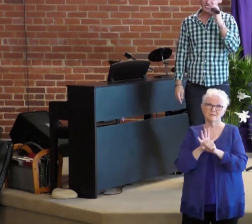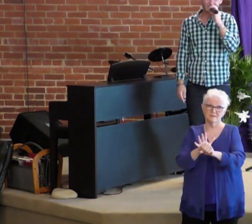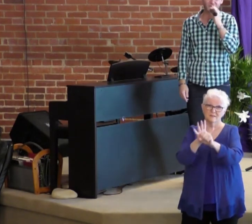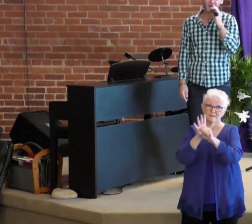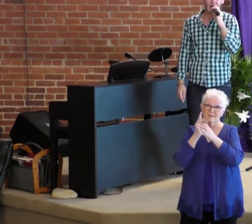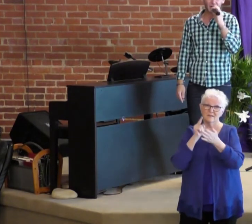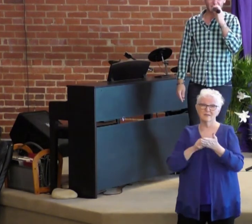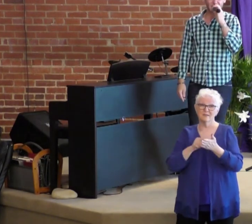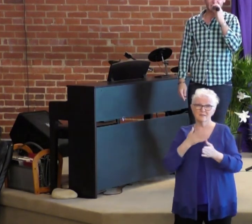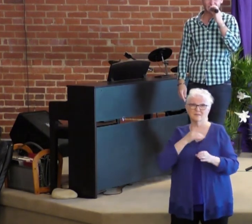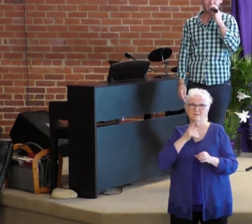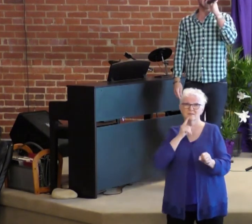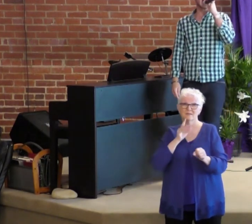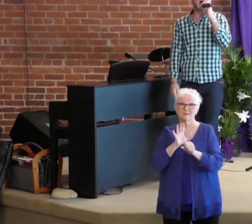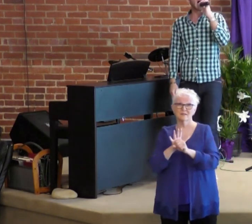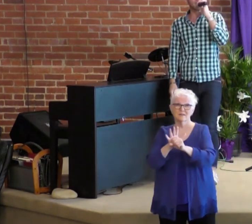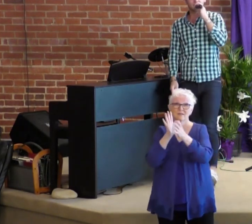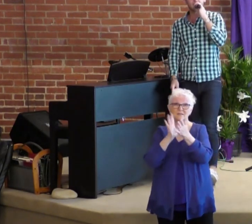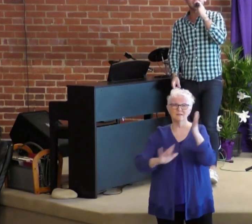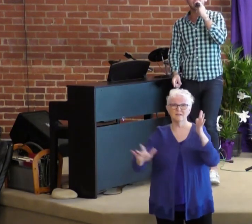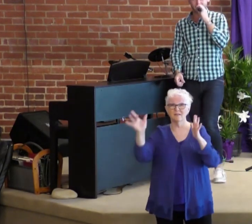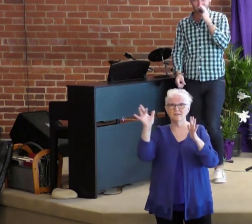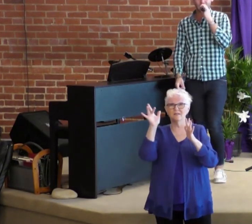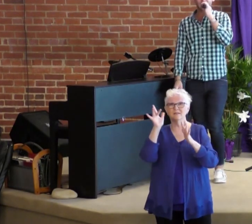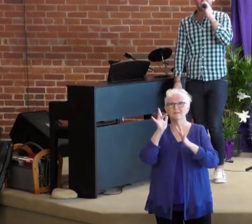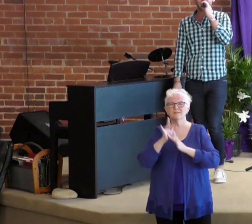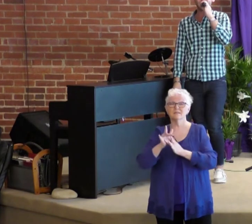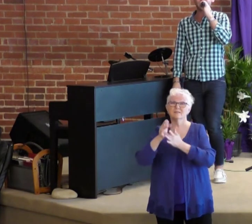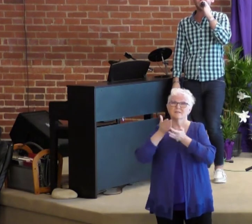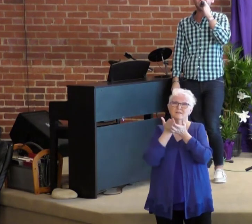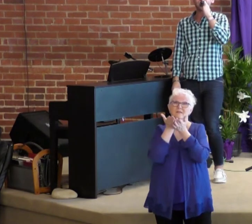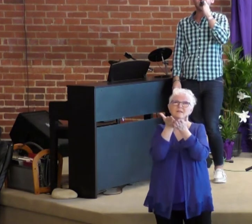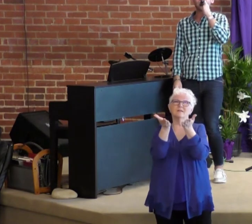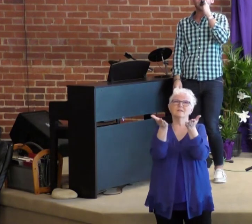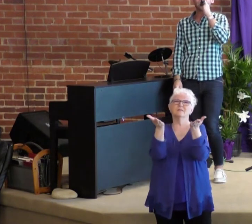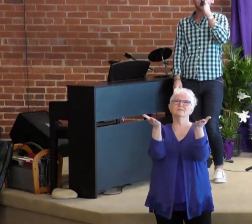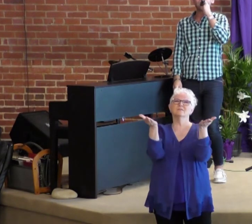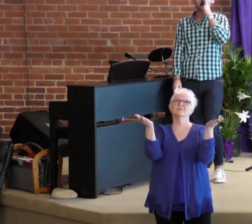This is the promise I've made to you.